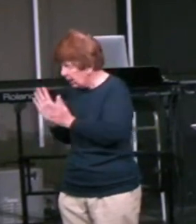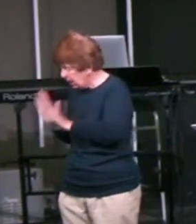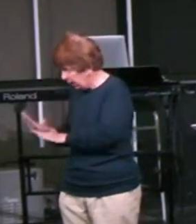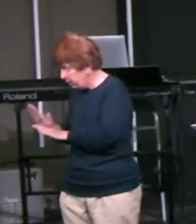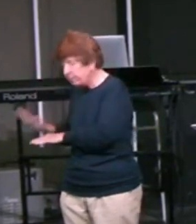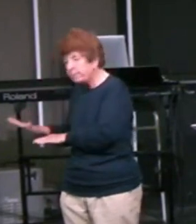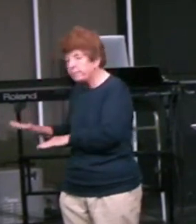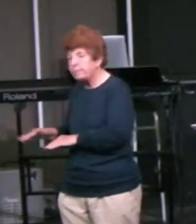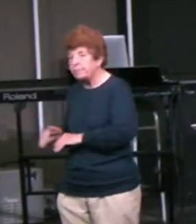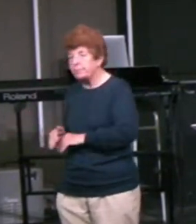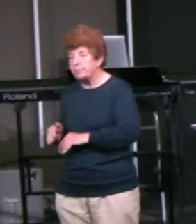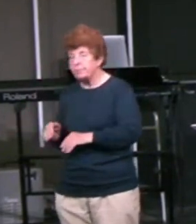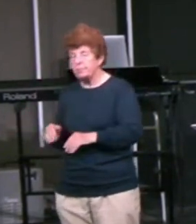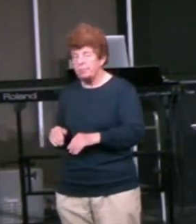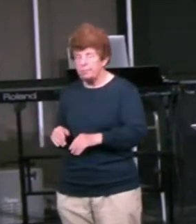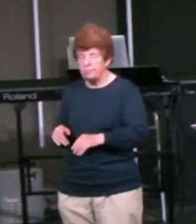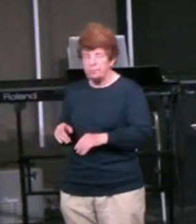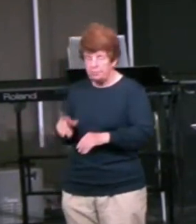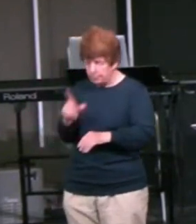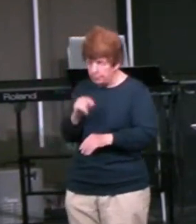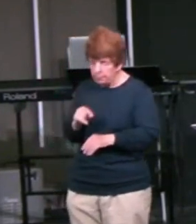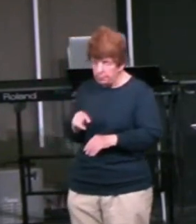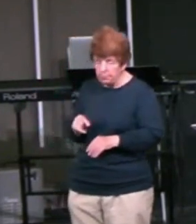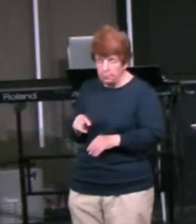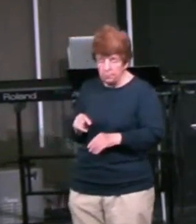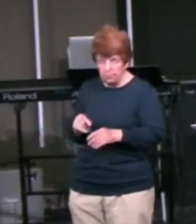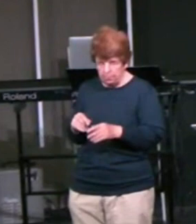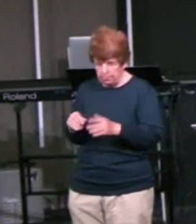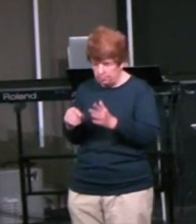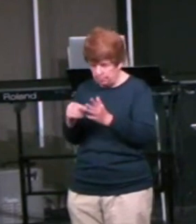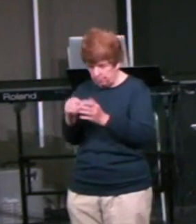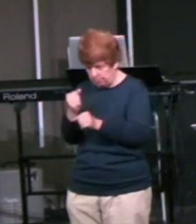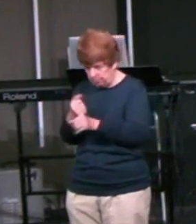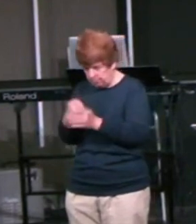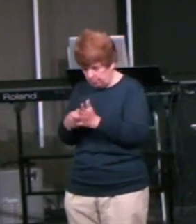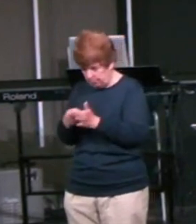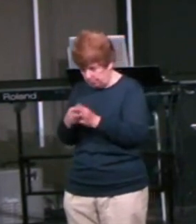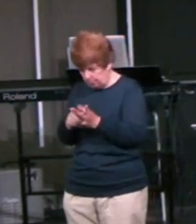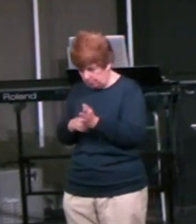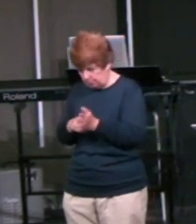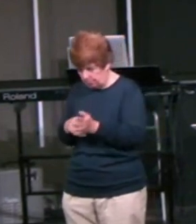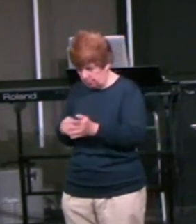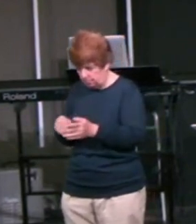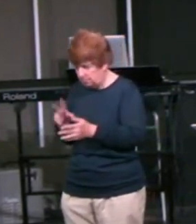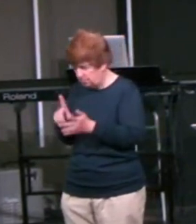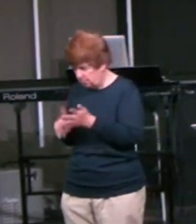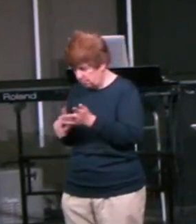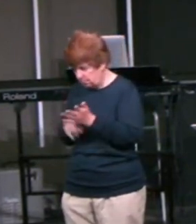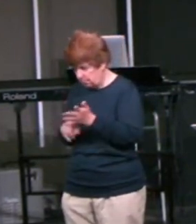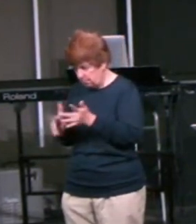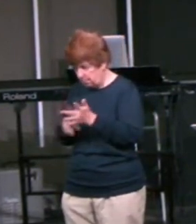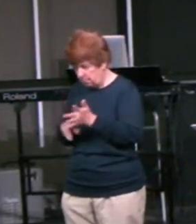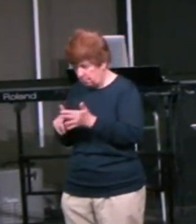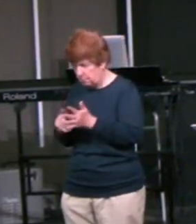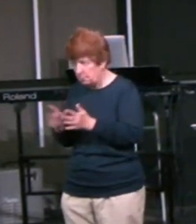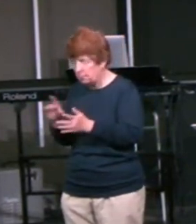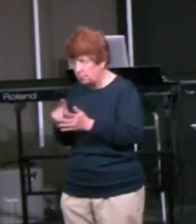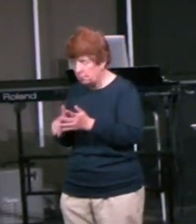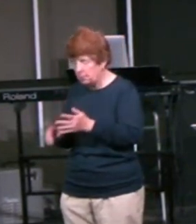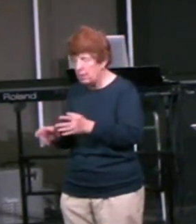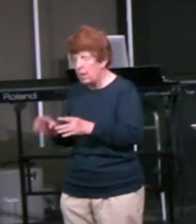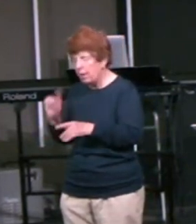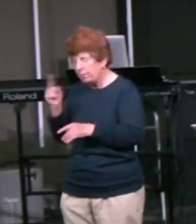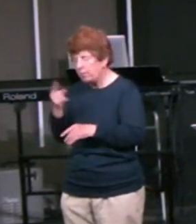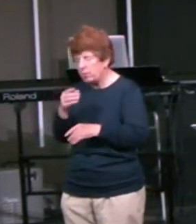presence. This applies to your tithes of grain, new wine, olive oil, and the